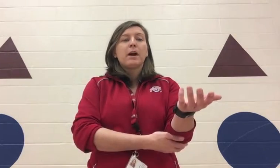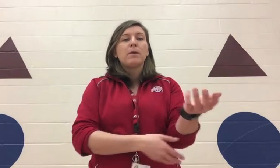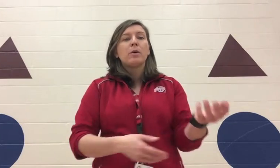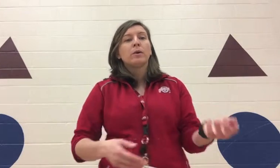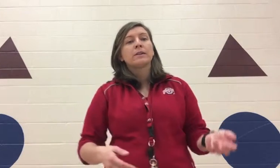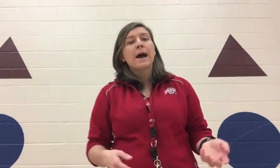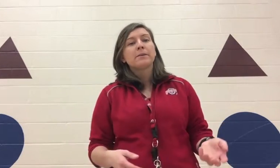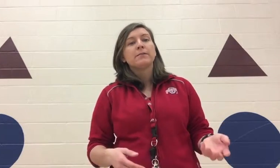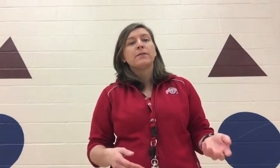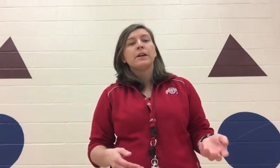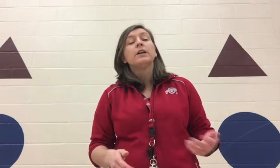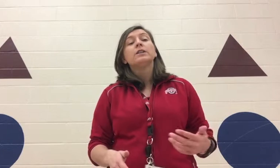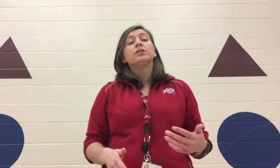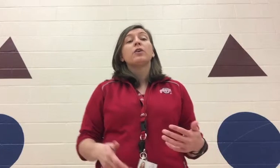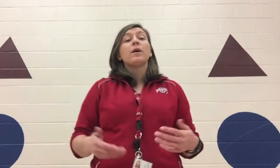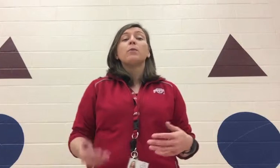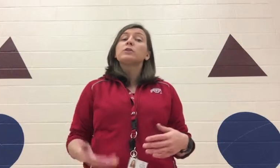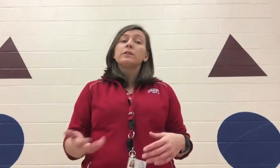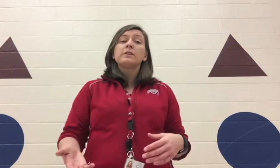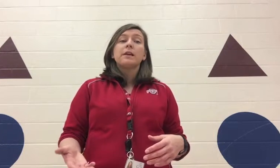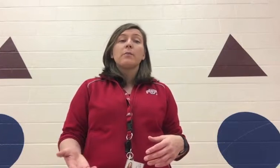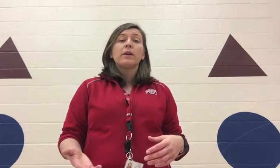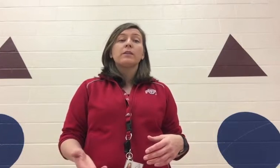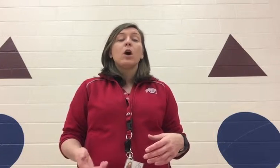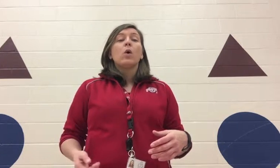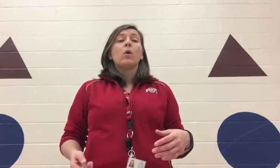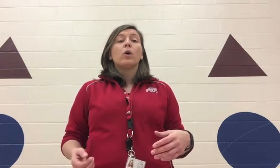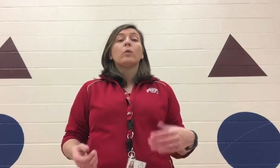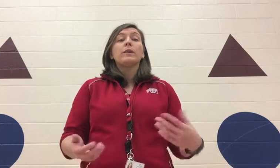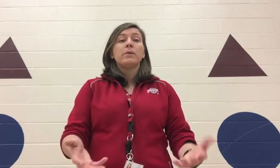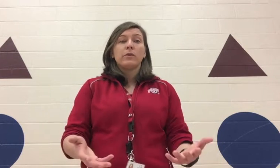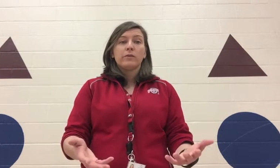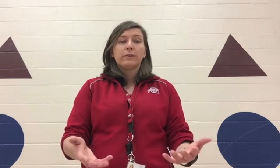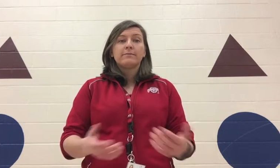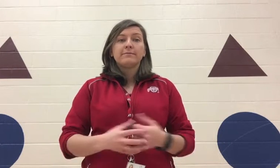elbow or a tap to the foot to show them which foot to step with or when to move.